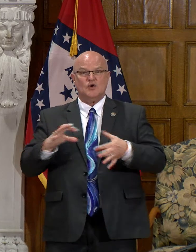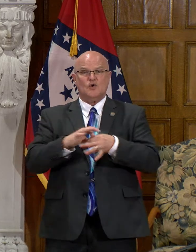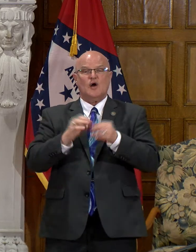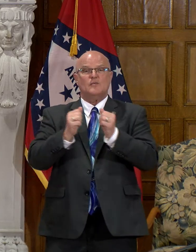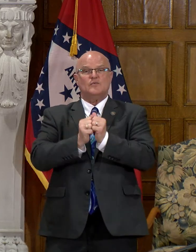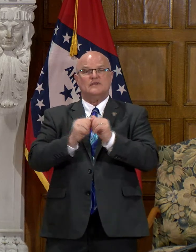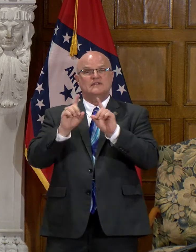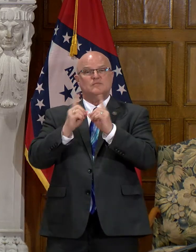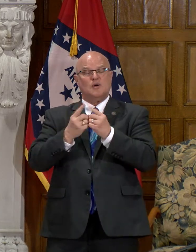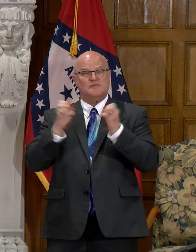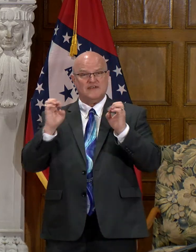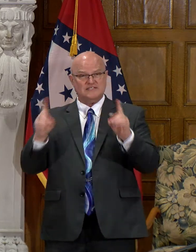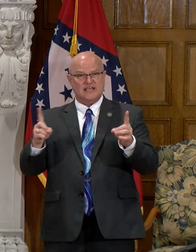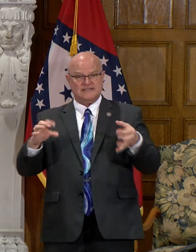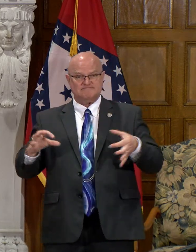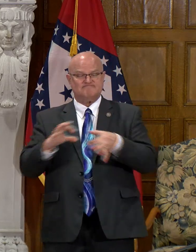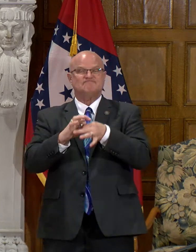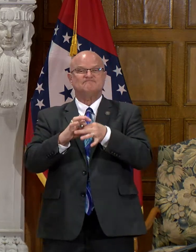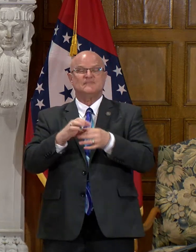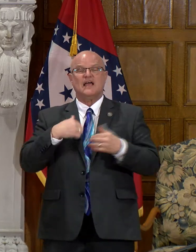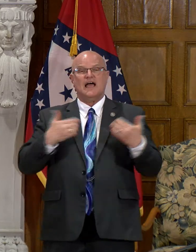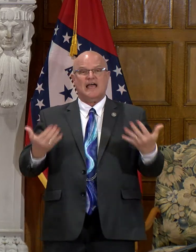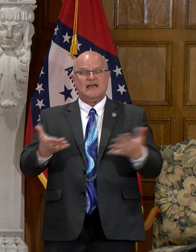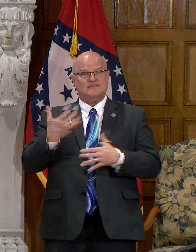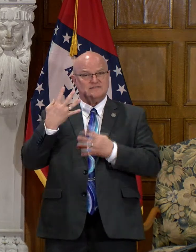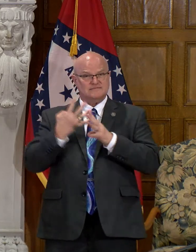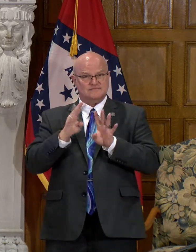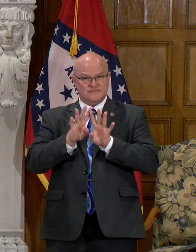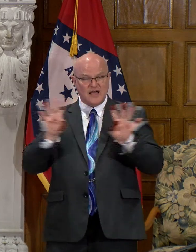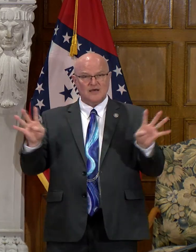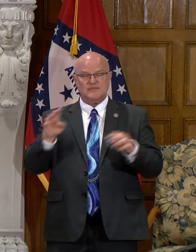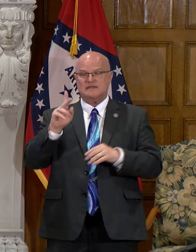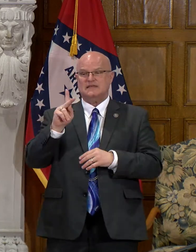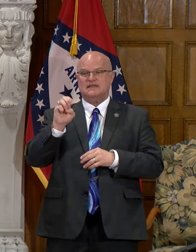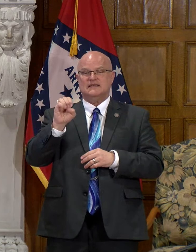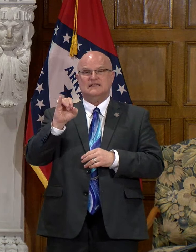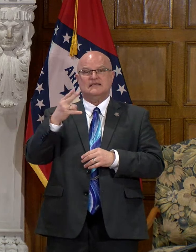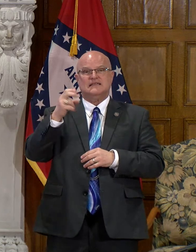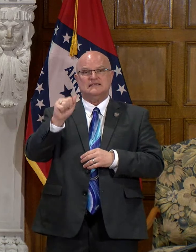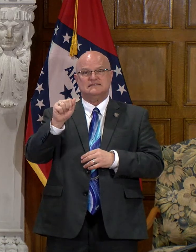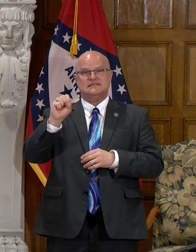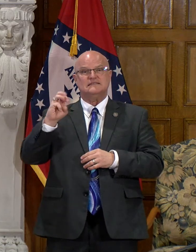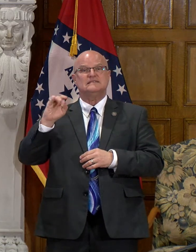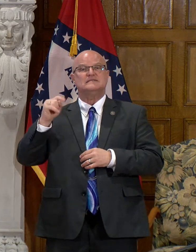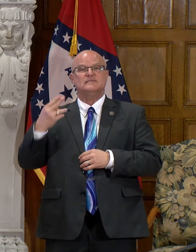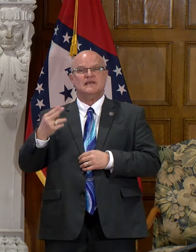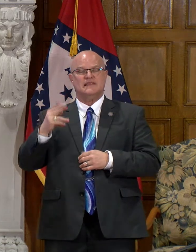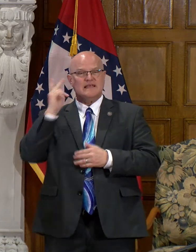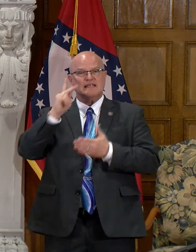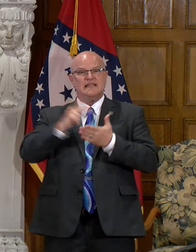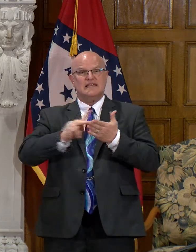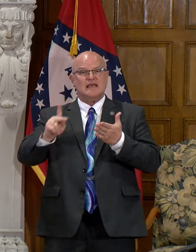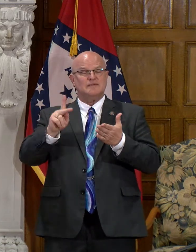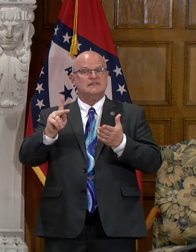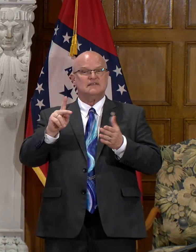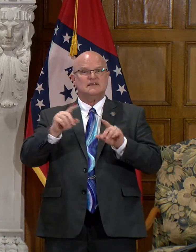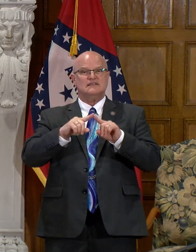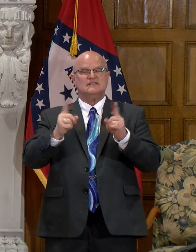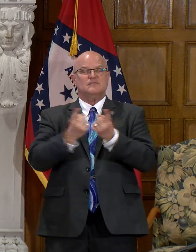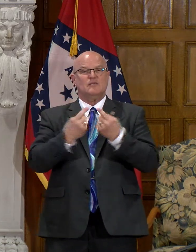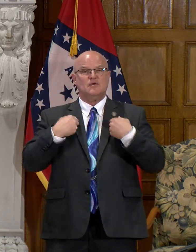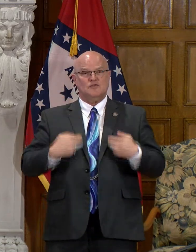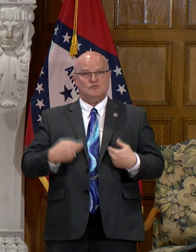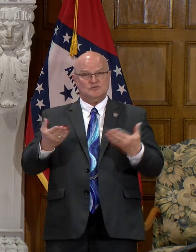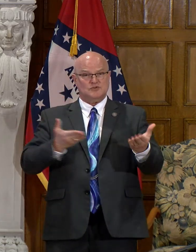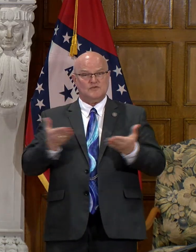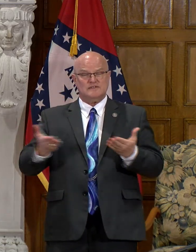the Department of Education. And I have with me Keisa Smith, the Deputy Secretary of Department of Human